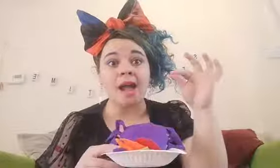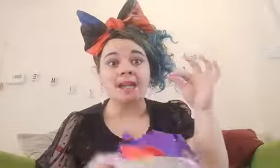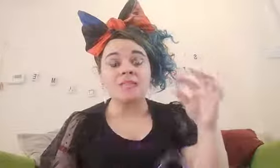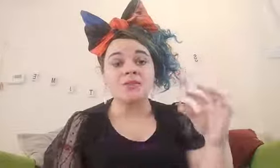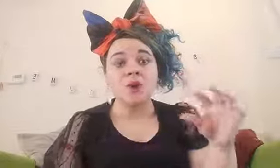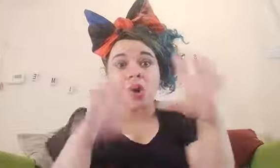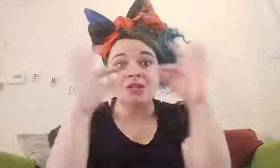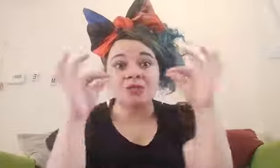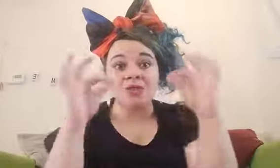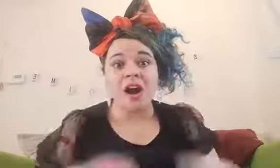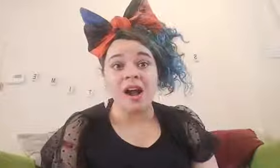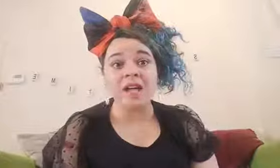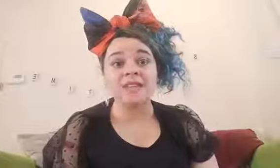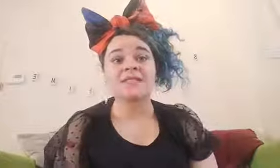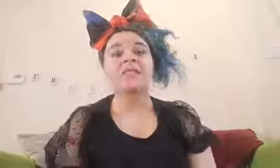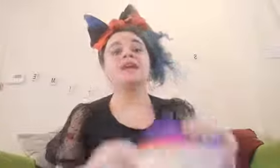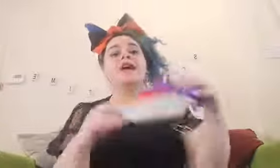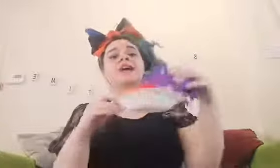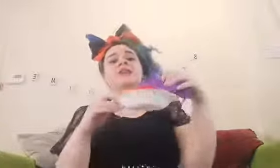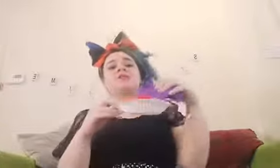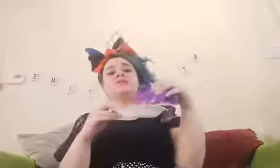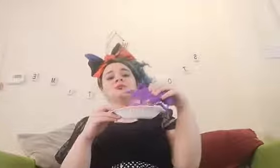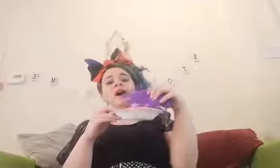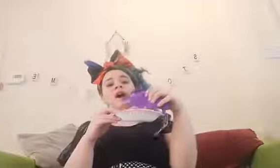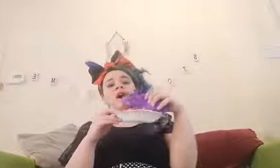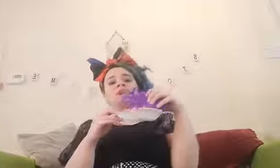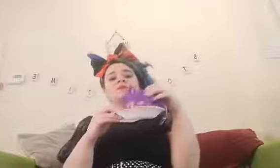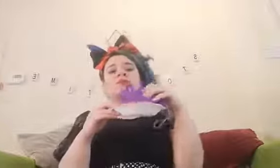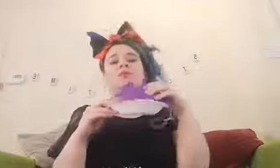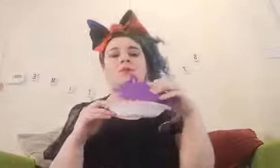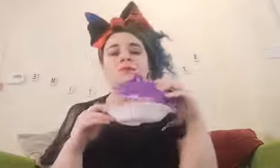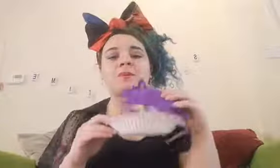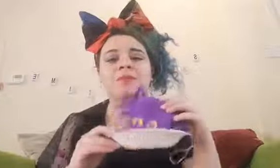Fries, of course, fries. He ate those fries.